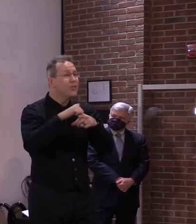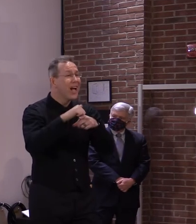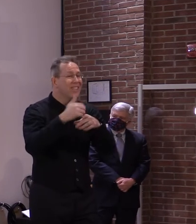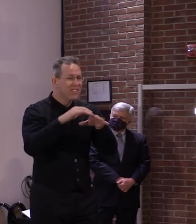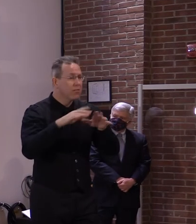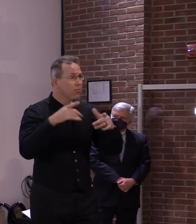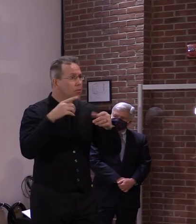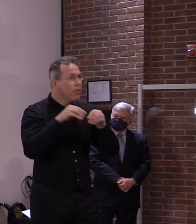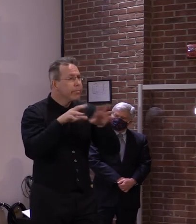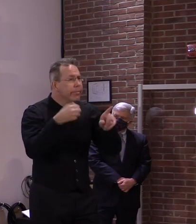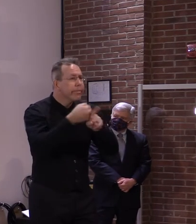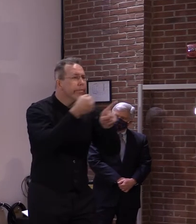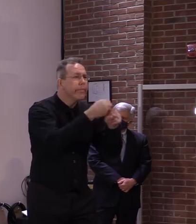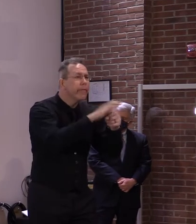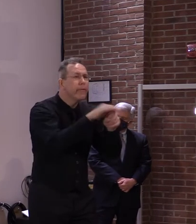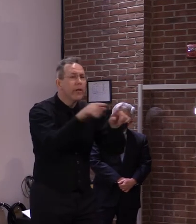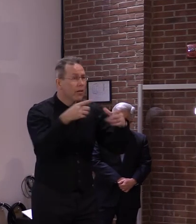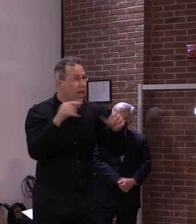question